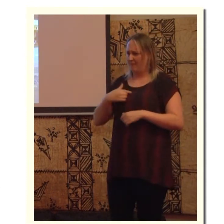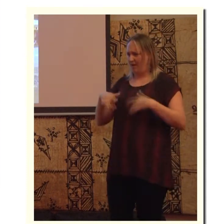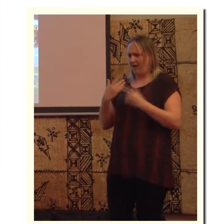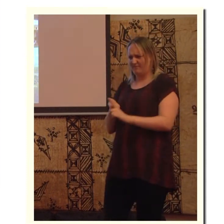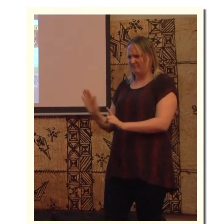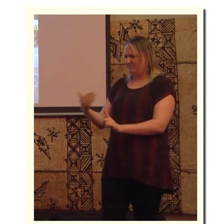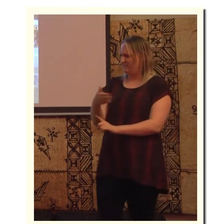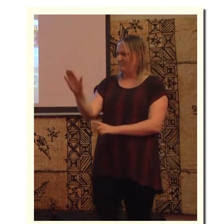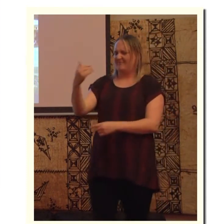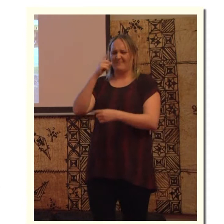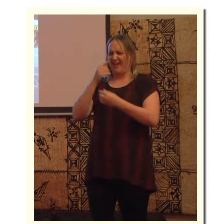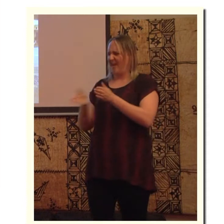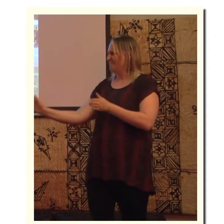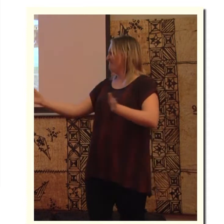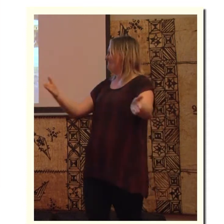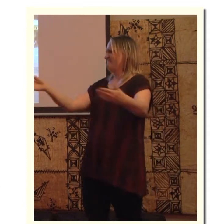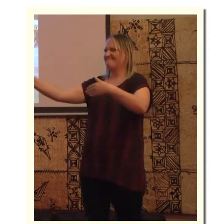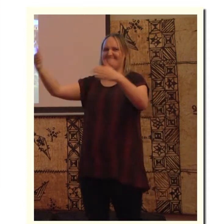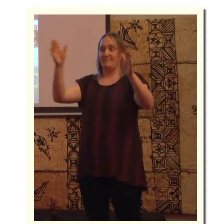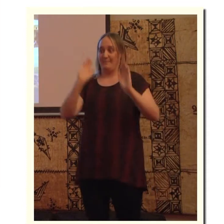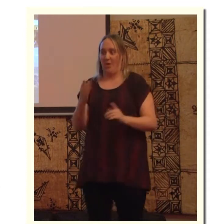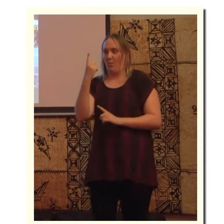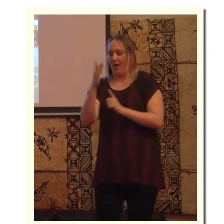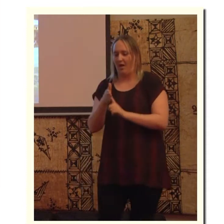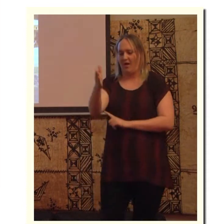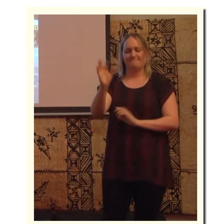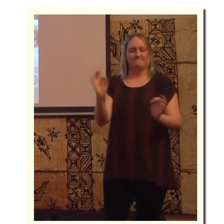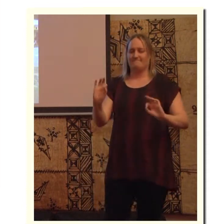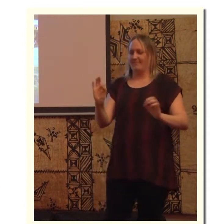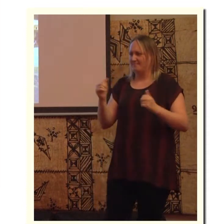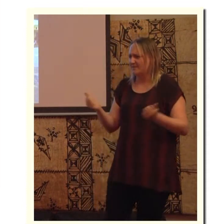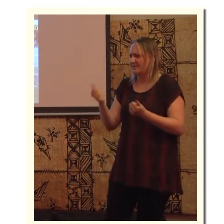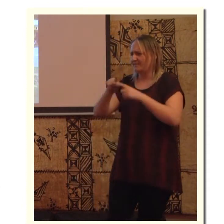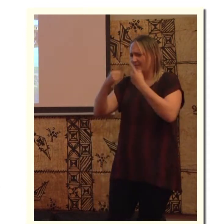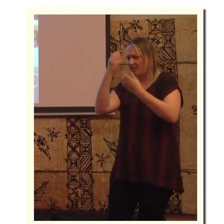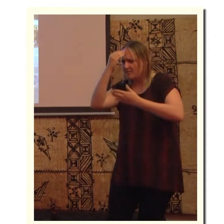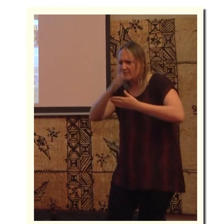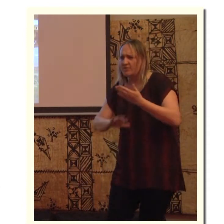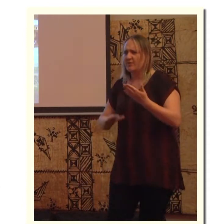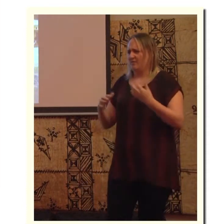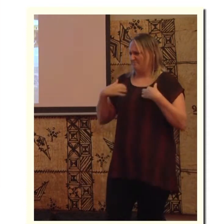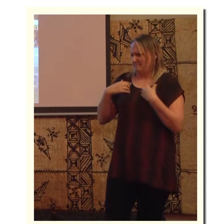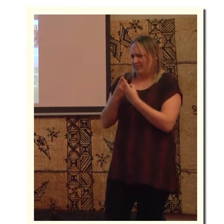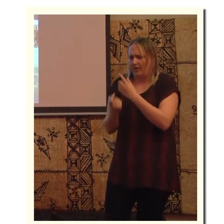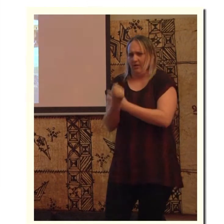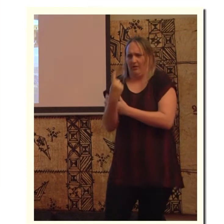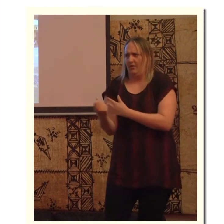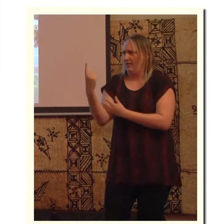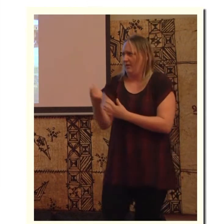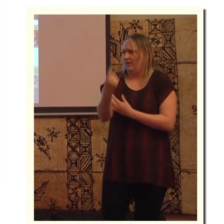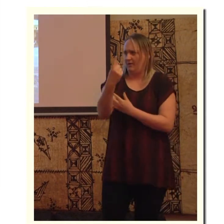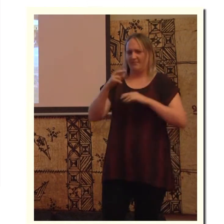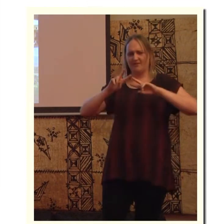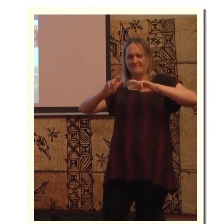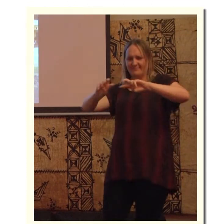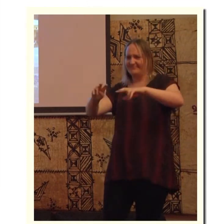on it. So I thought that's a perfect example of going to a totally different place and seeing something that